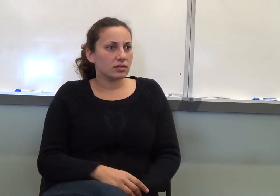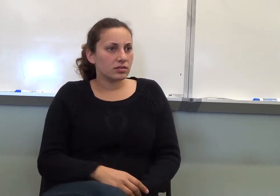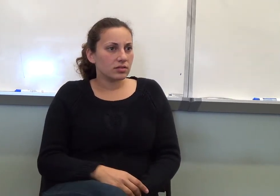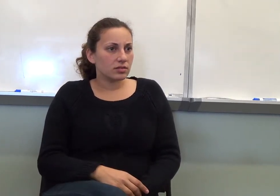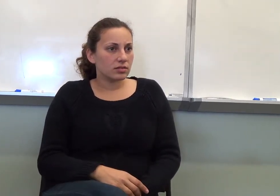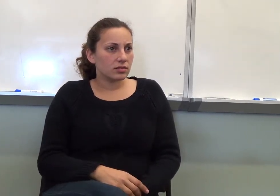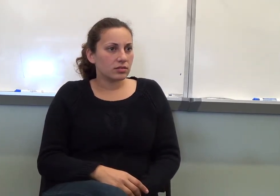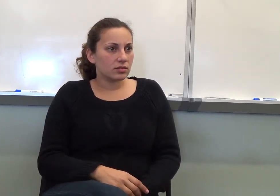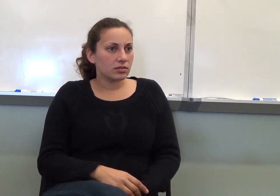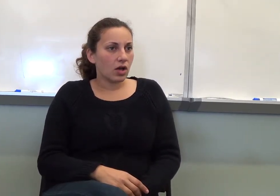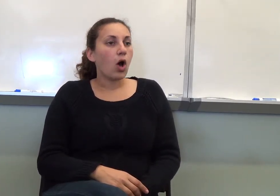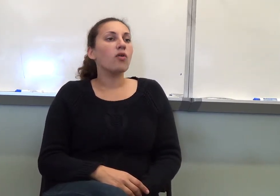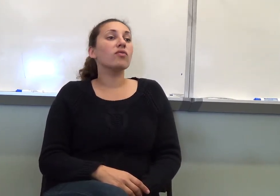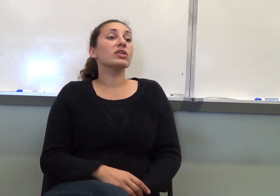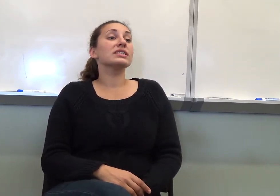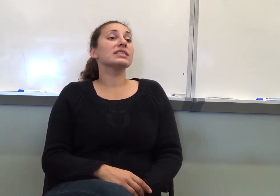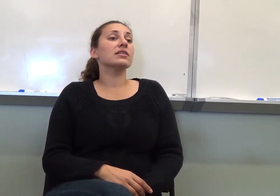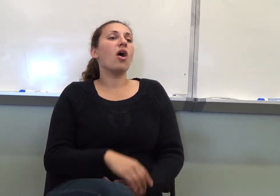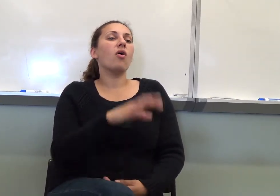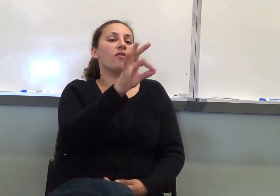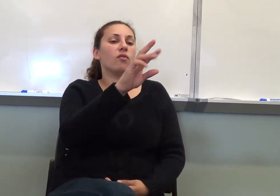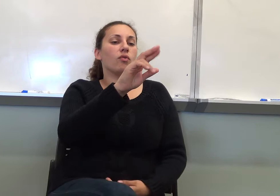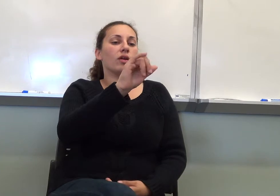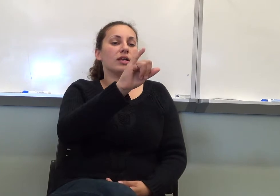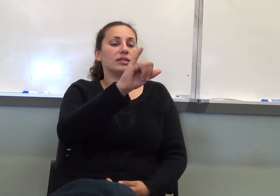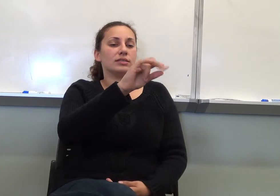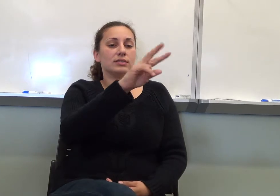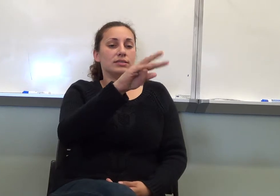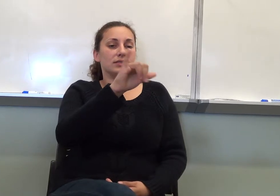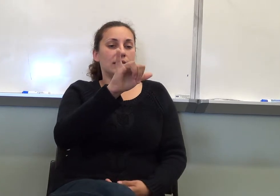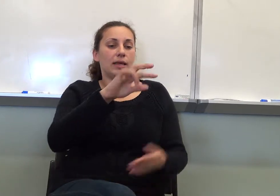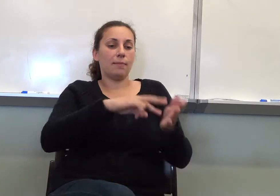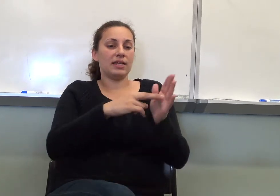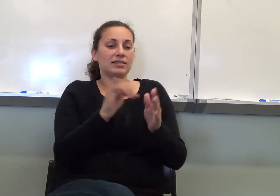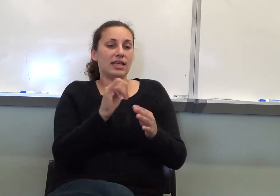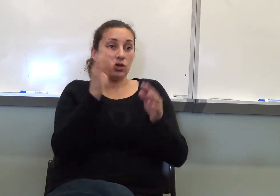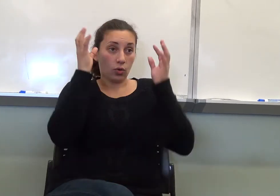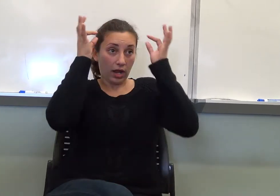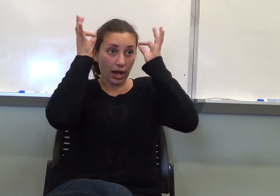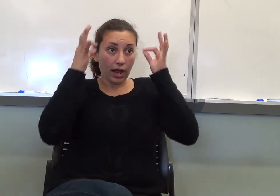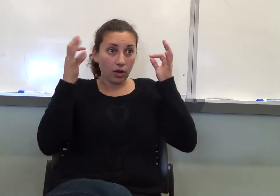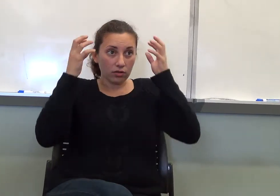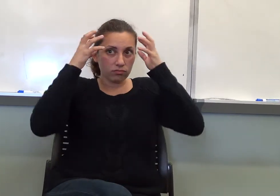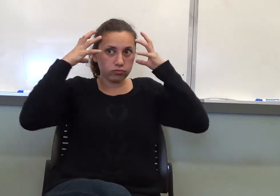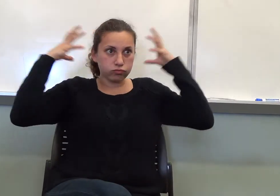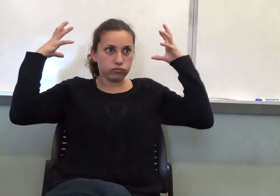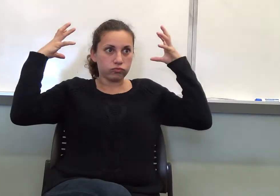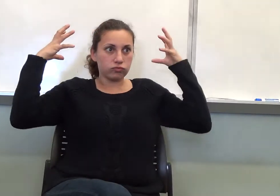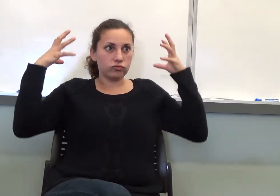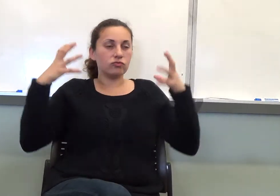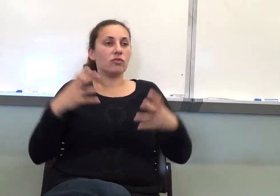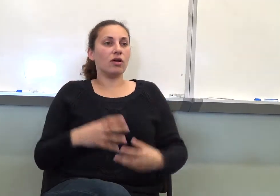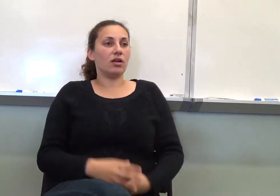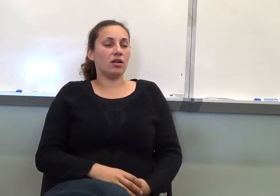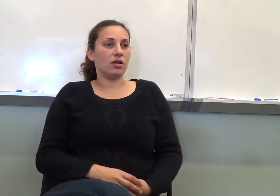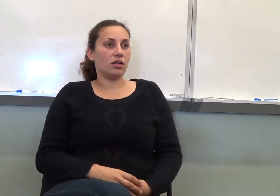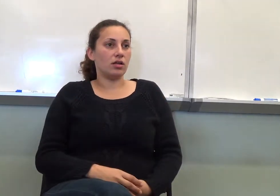see. Because measurements taken today are all done with decimals. Okay, so what wants to happen